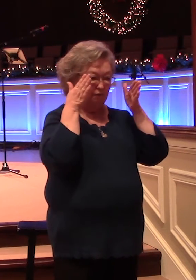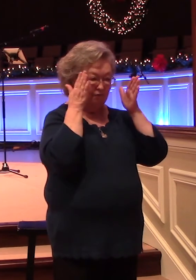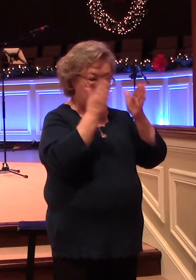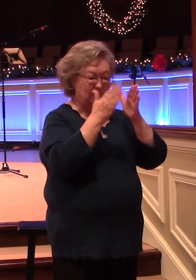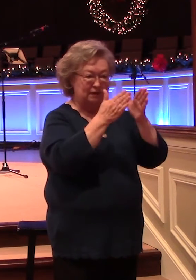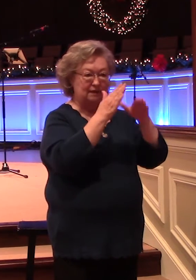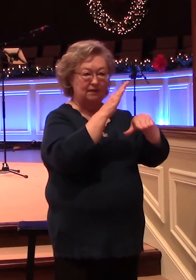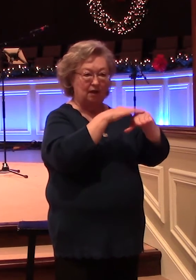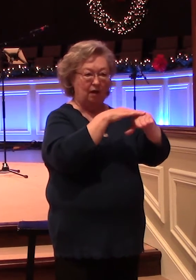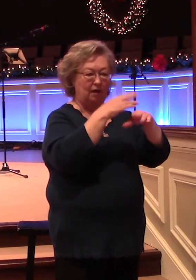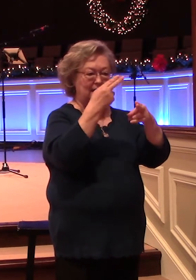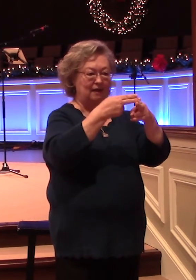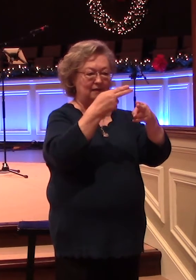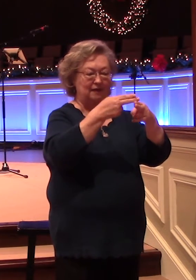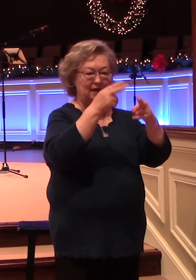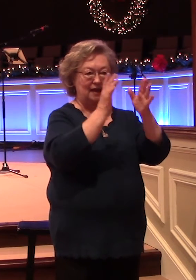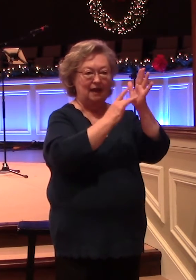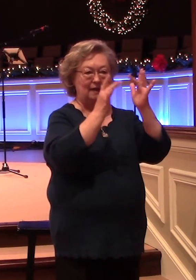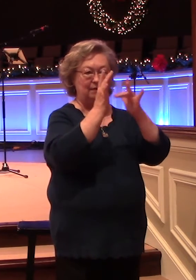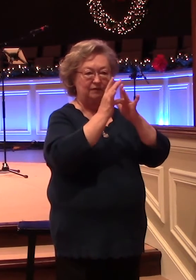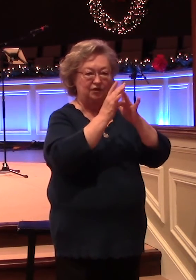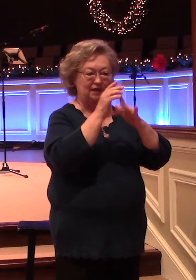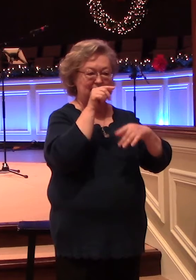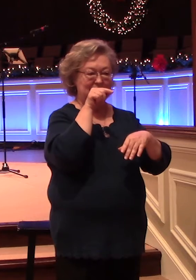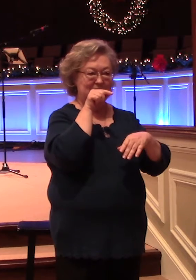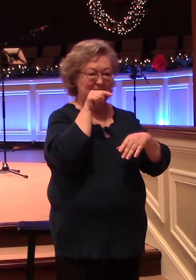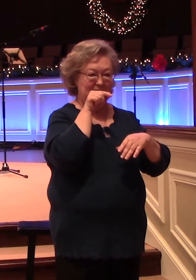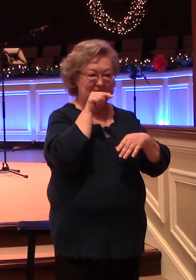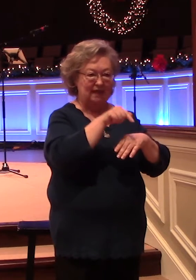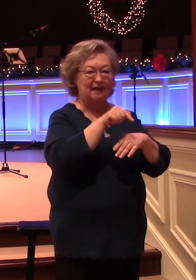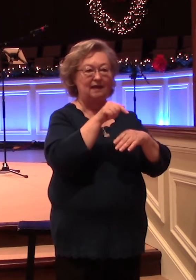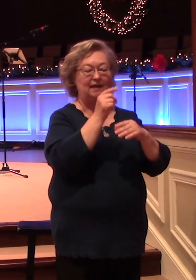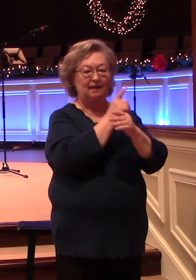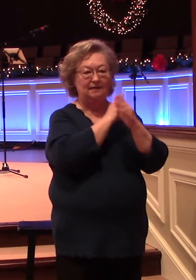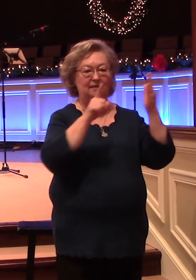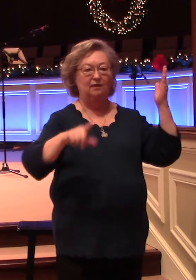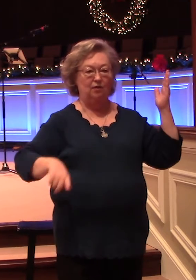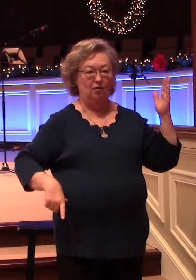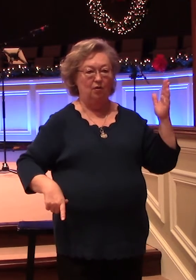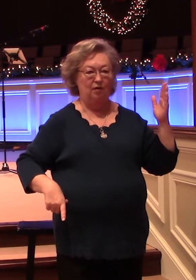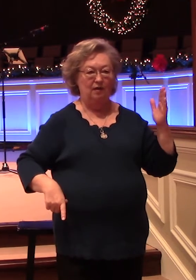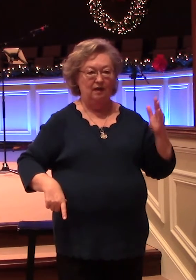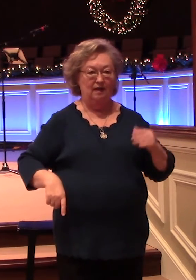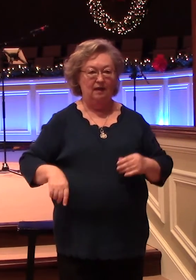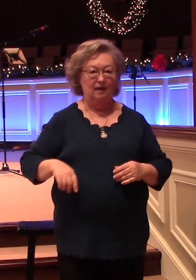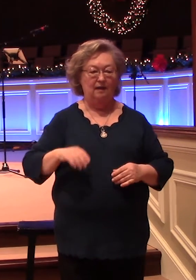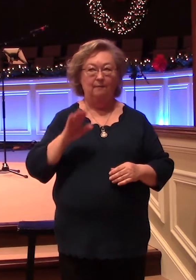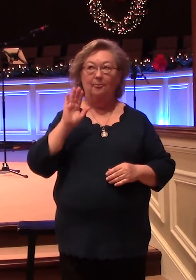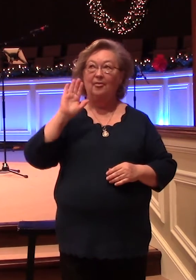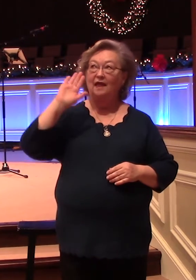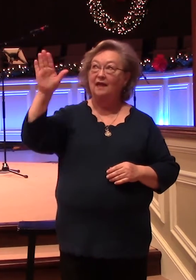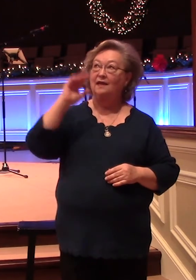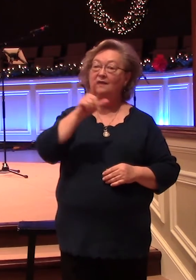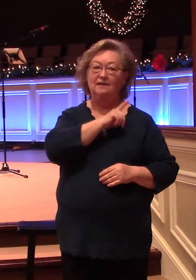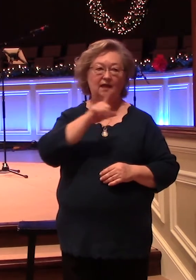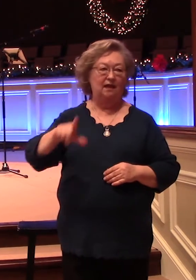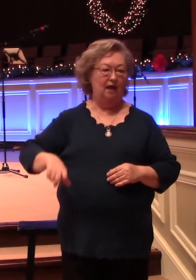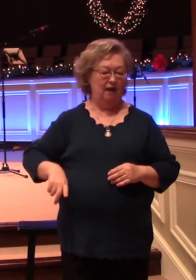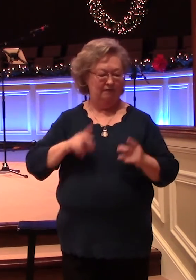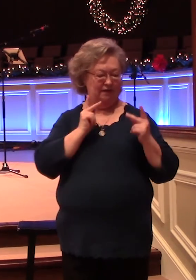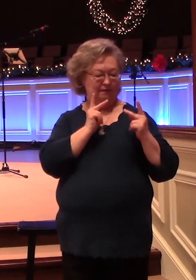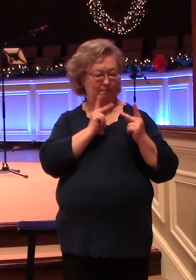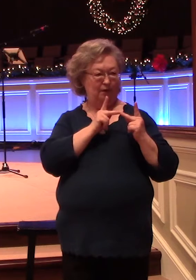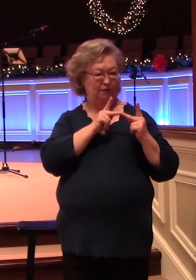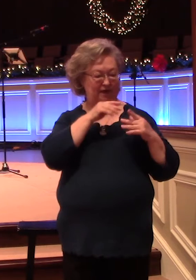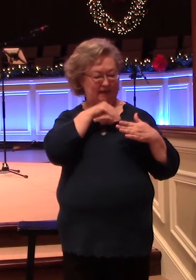him as Lord. It is a love that abides in us. It's a love that's perfected in us. It does a sanctifying work in